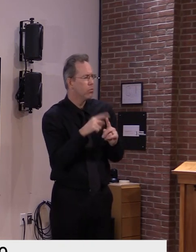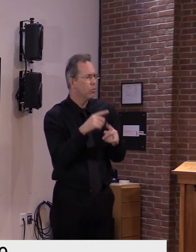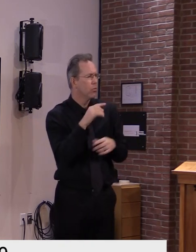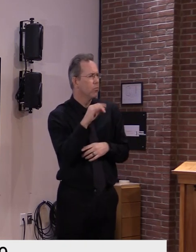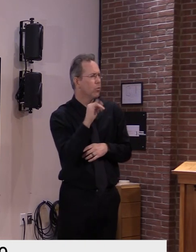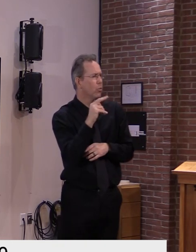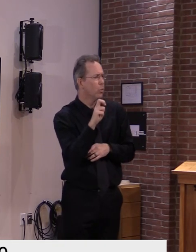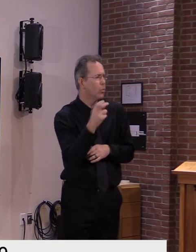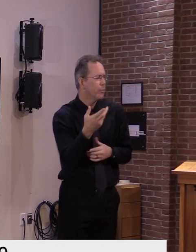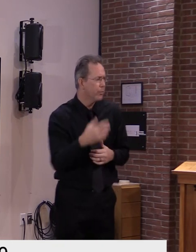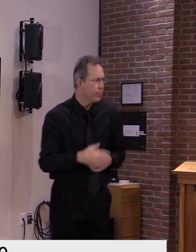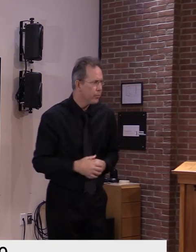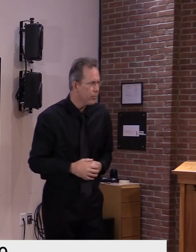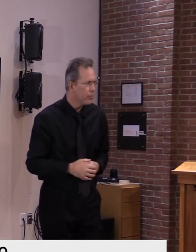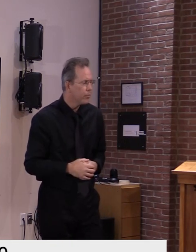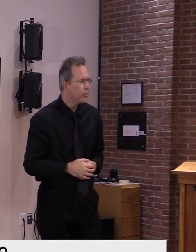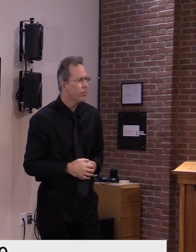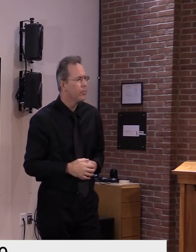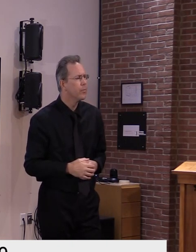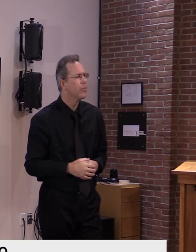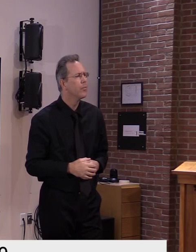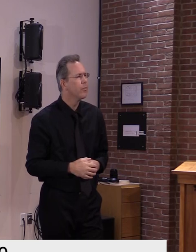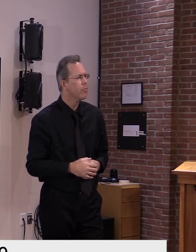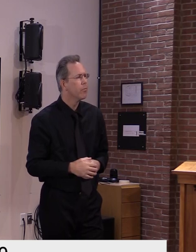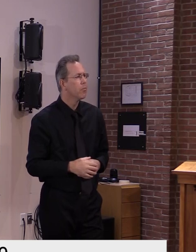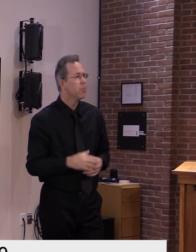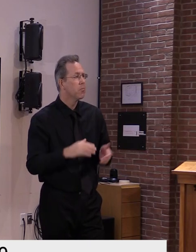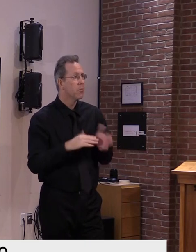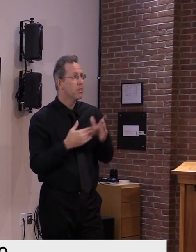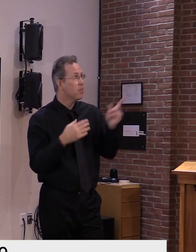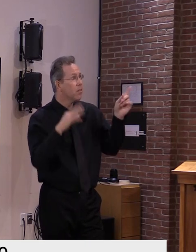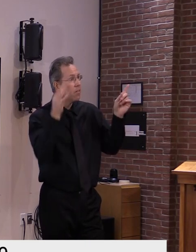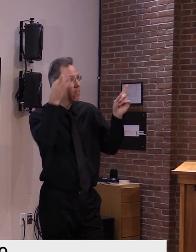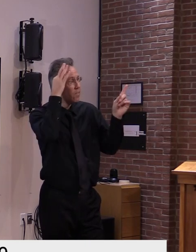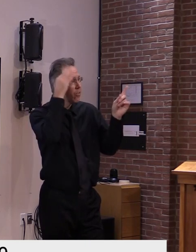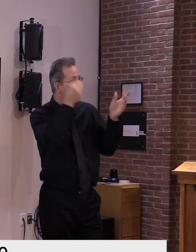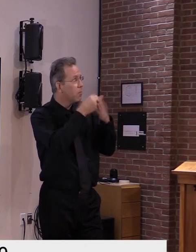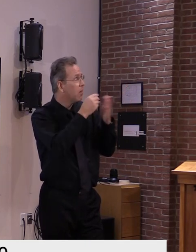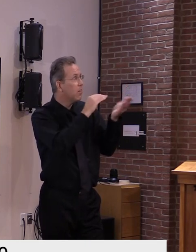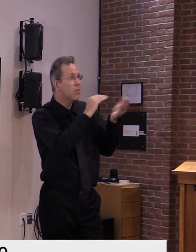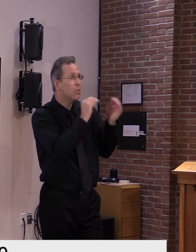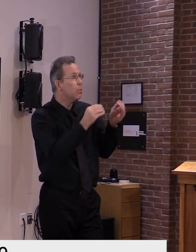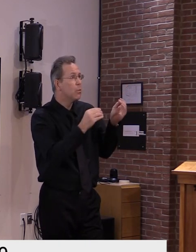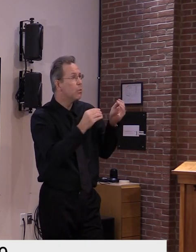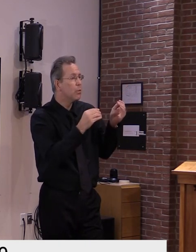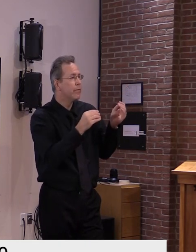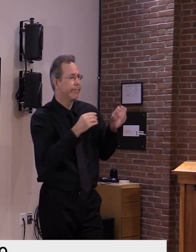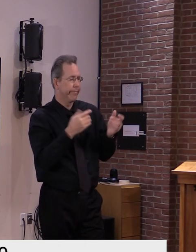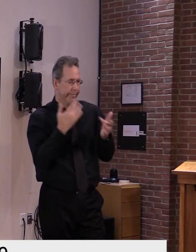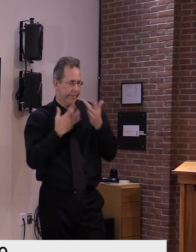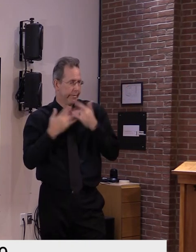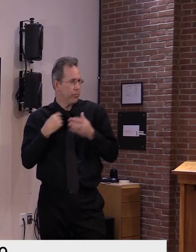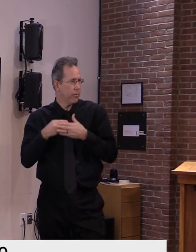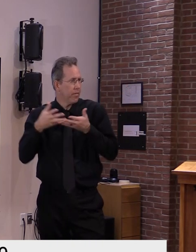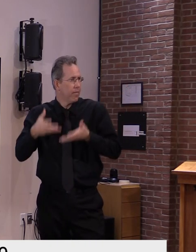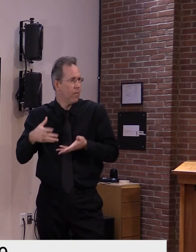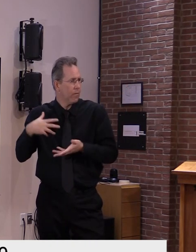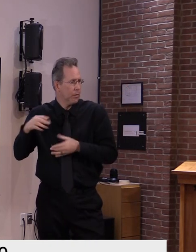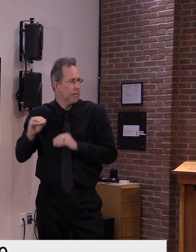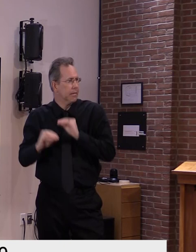other mechanisms that we can move forward with. But if you're speaking about 22, I'll be presenting a budget